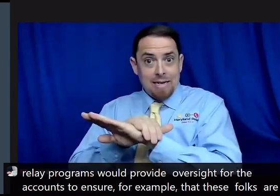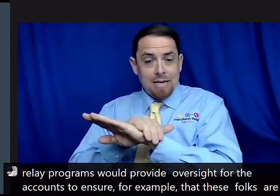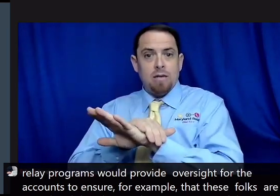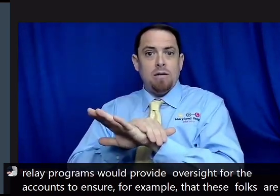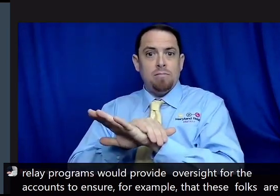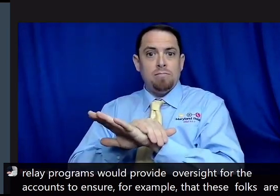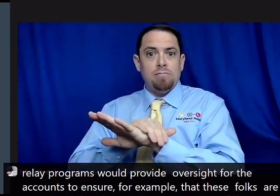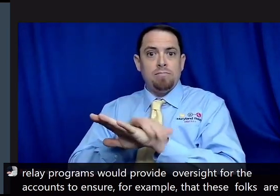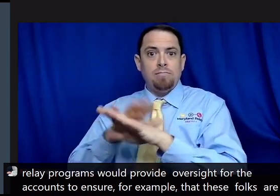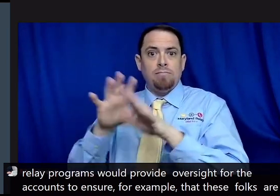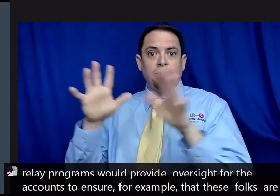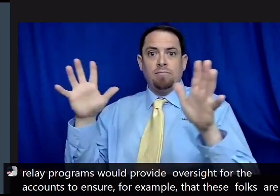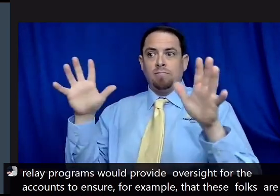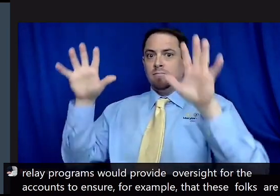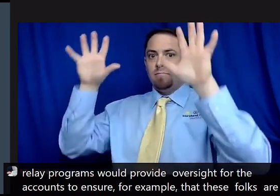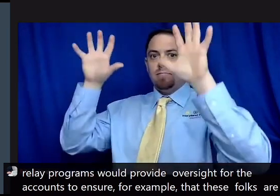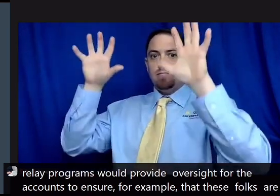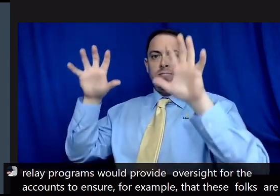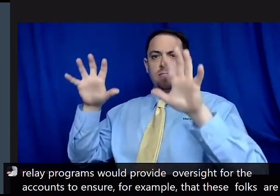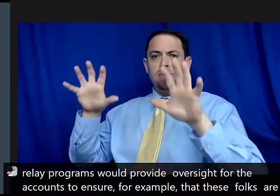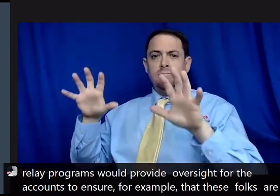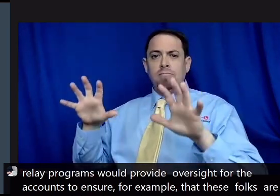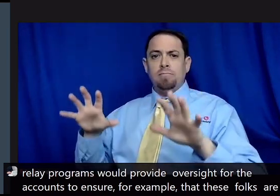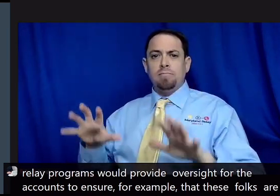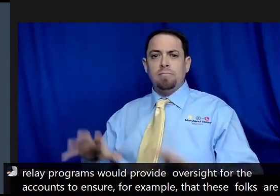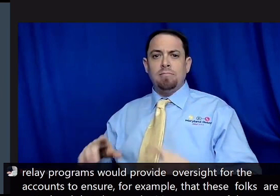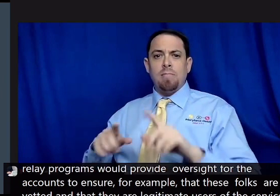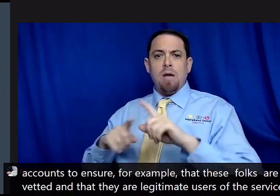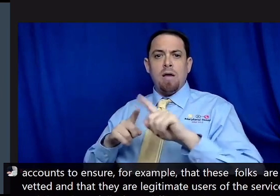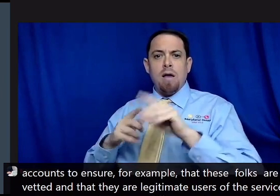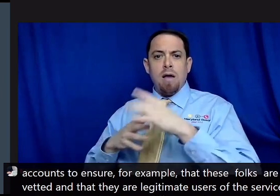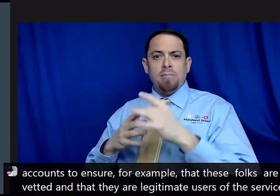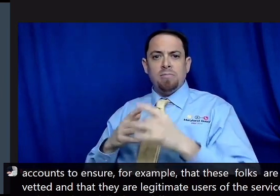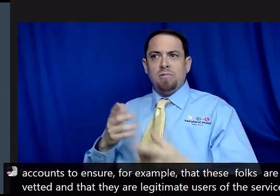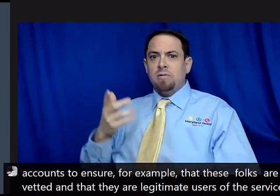receive an account. Once you would enter your account,